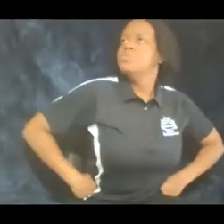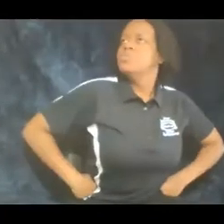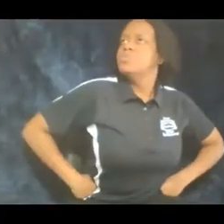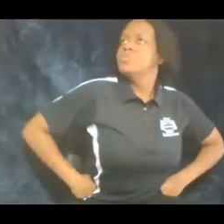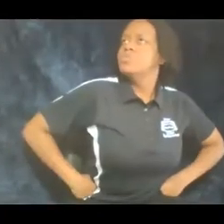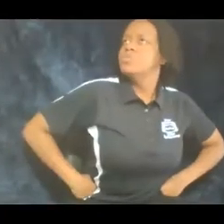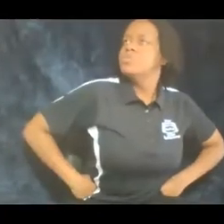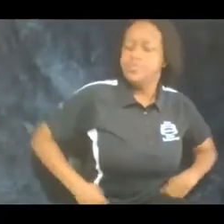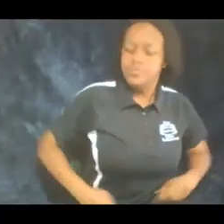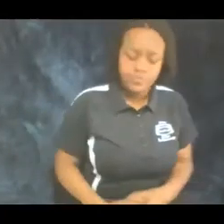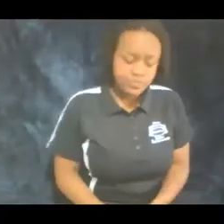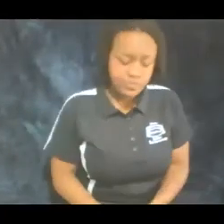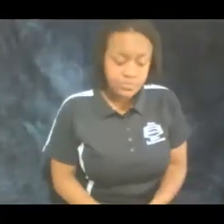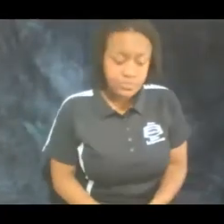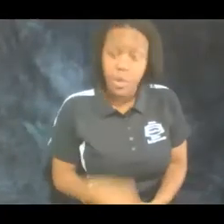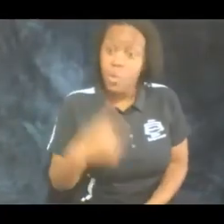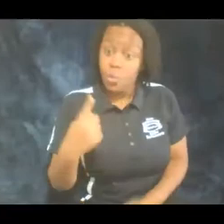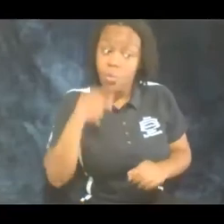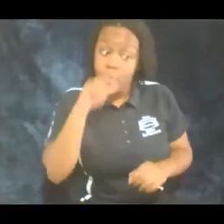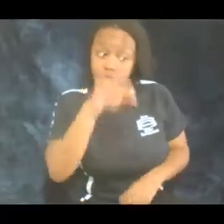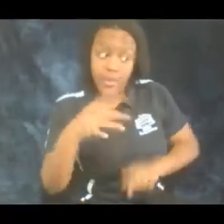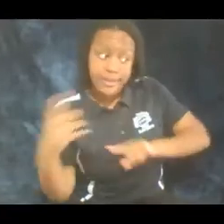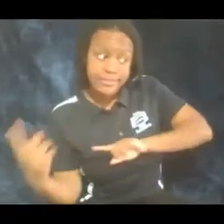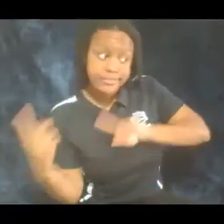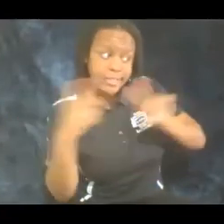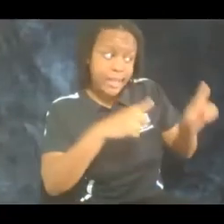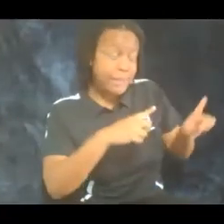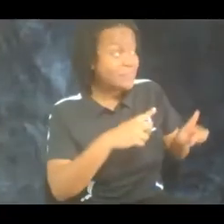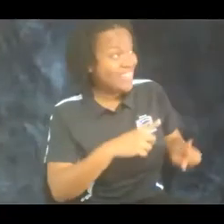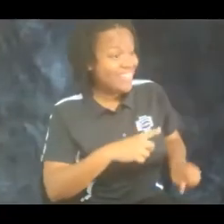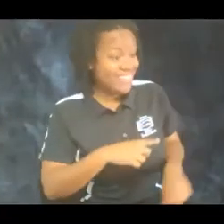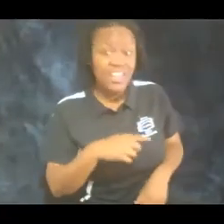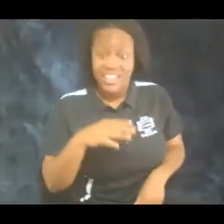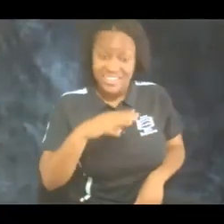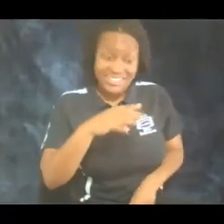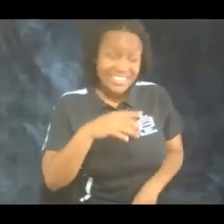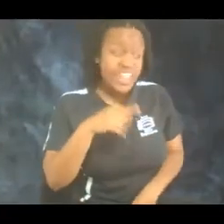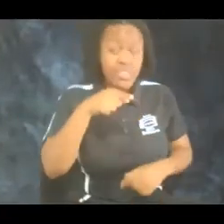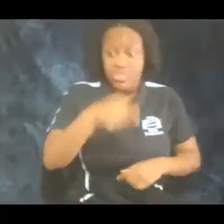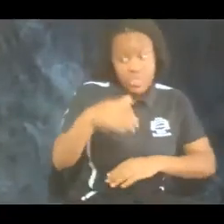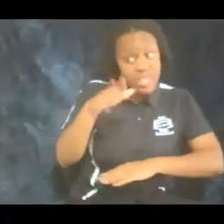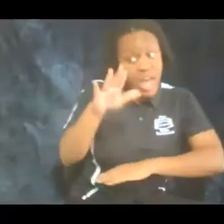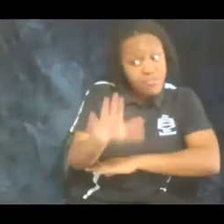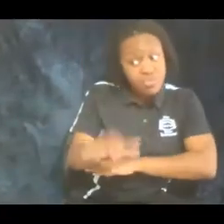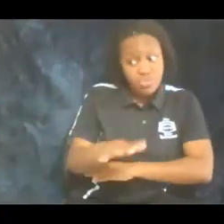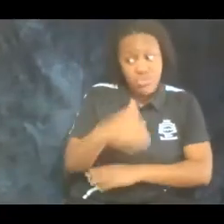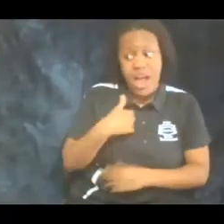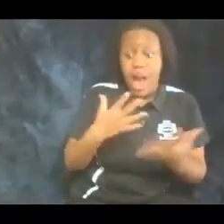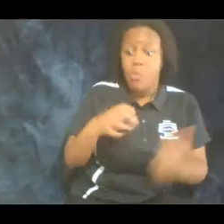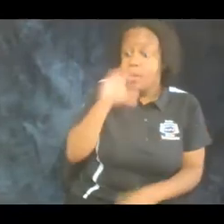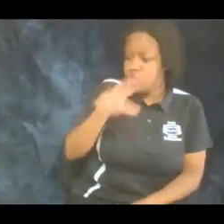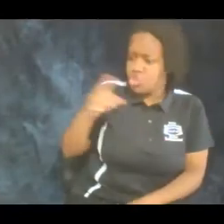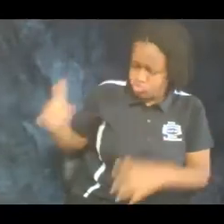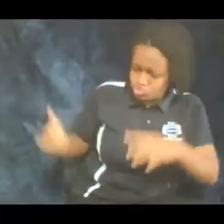One dragon applied. "This afternoon, Cinder, you must be present to see how a real dragon behaves," said the